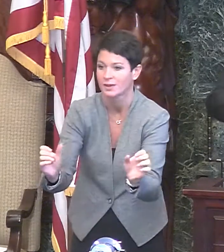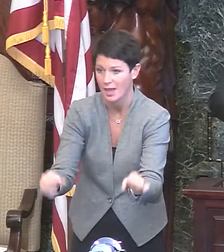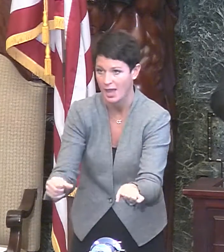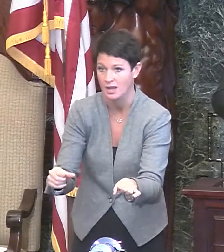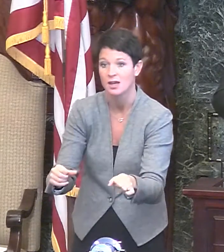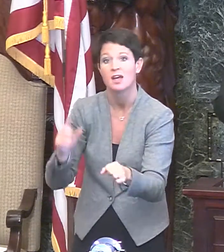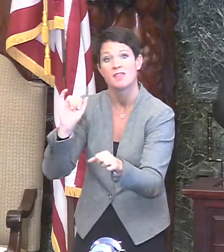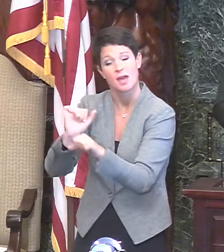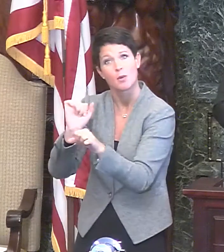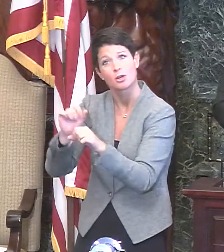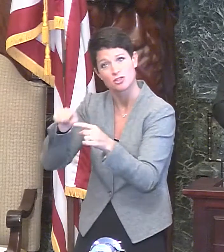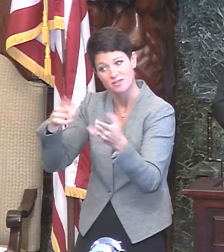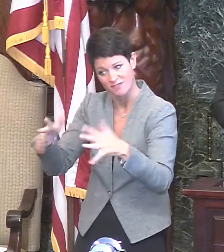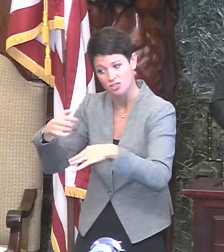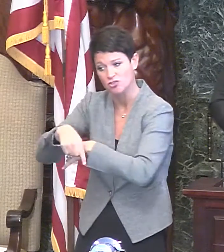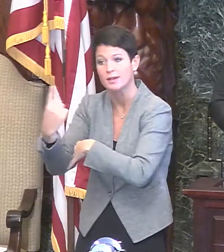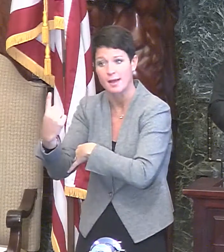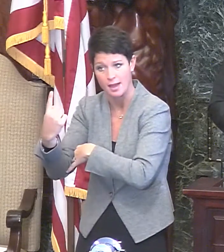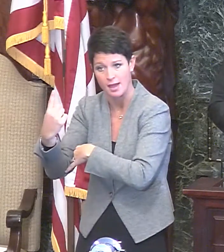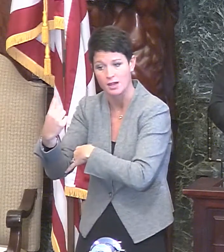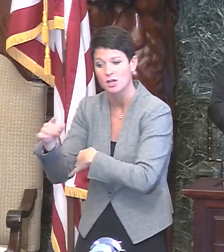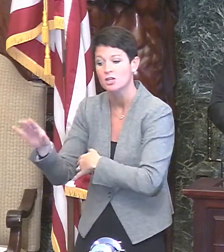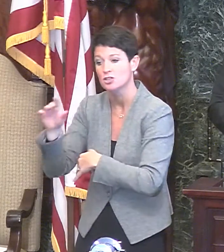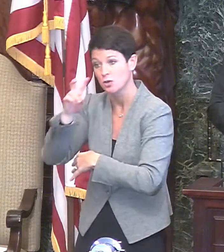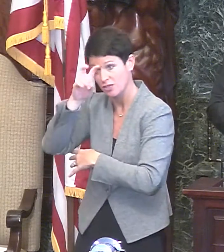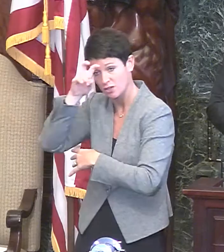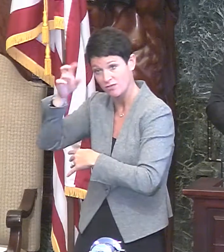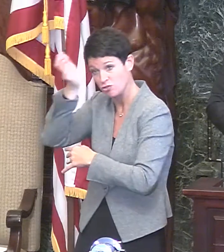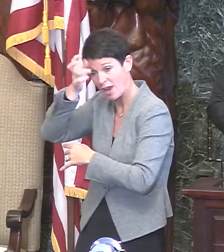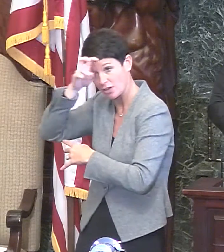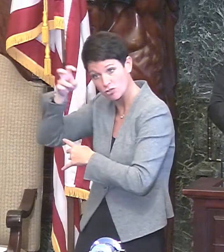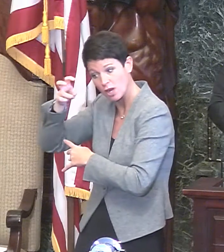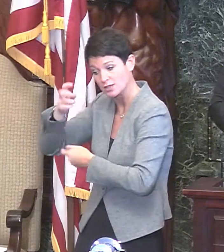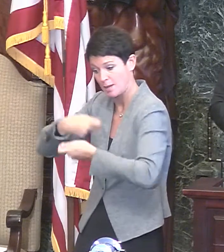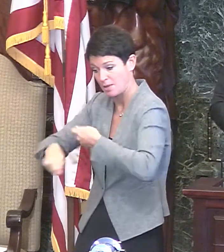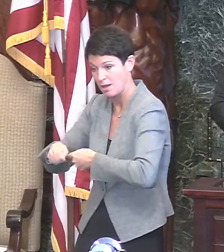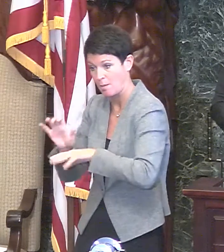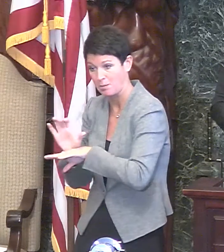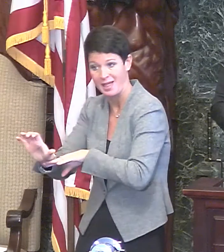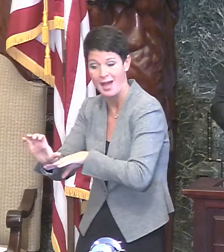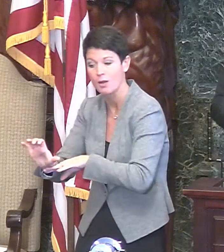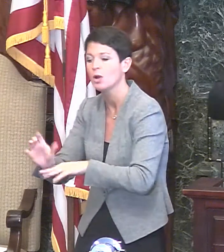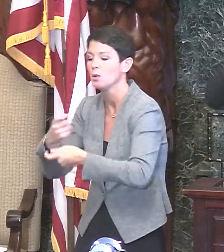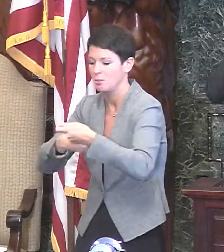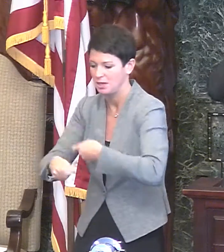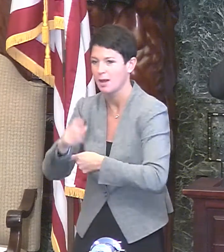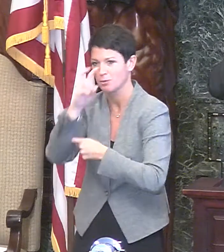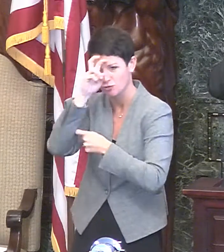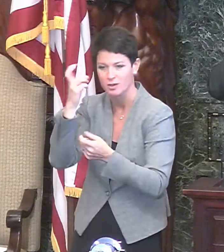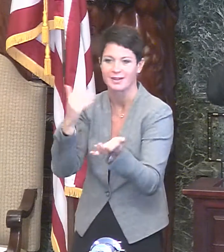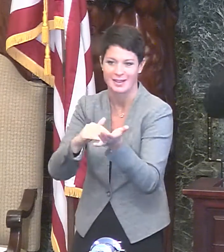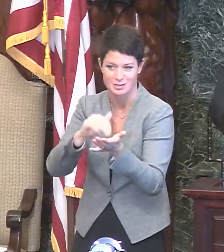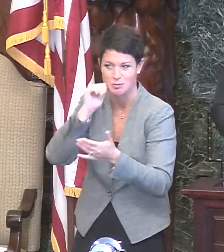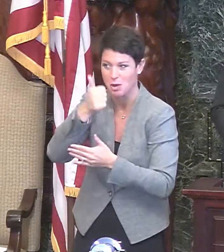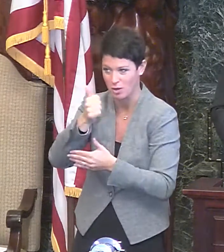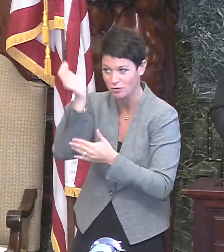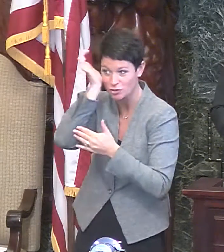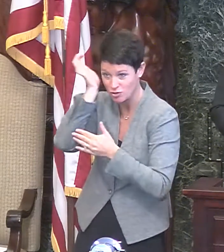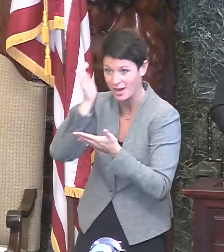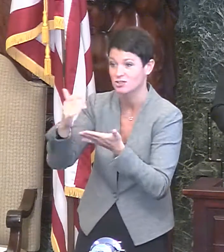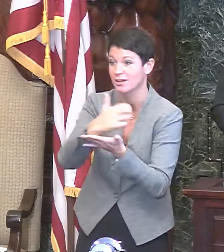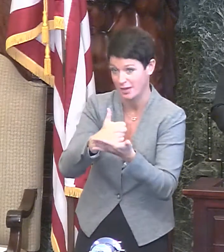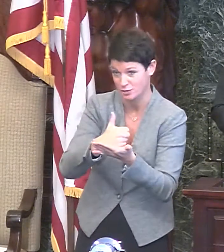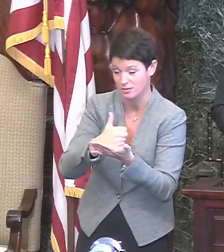up today, so their plow effort is now largely diminished, and we will focus their efforts instead on